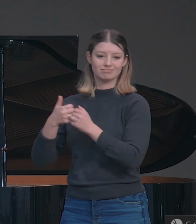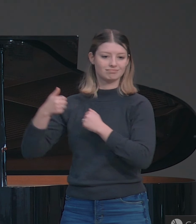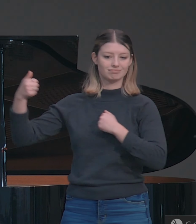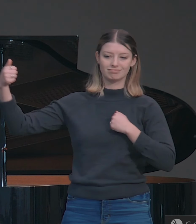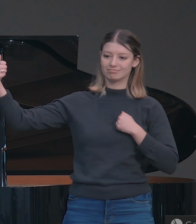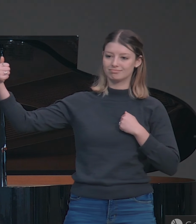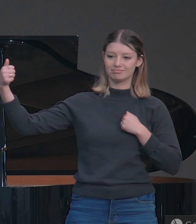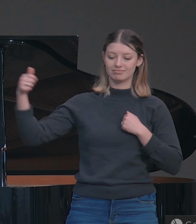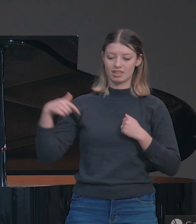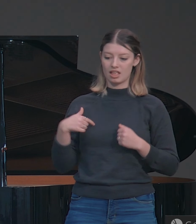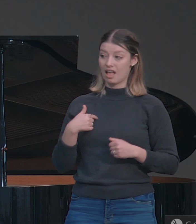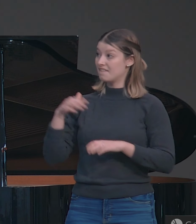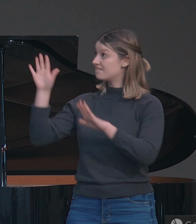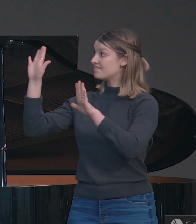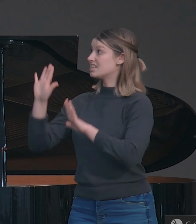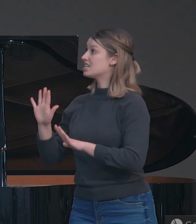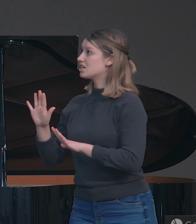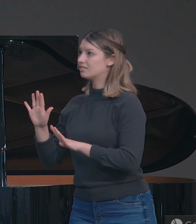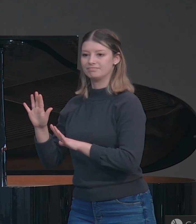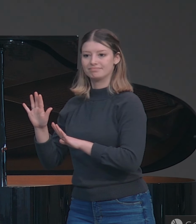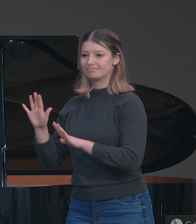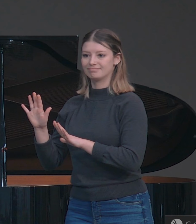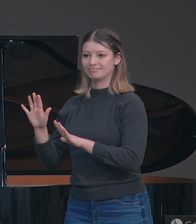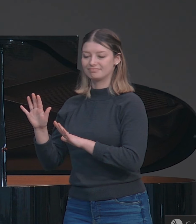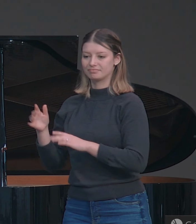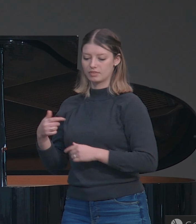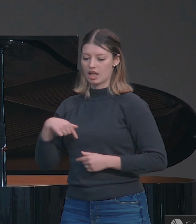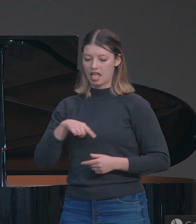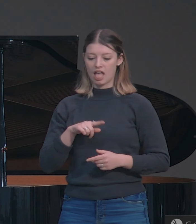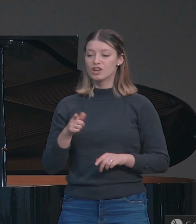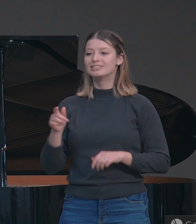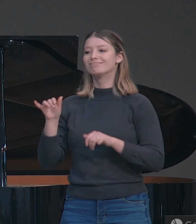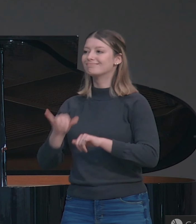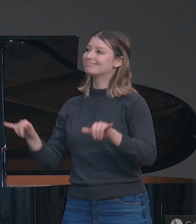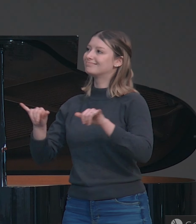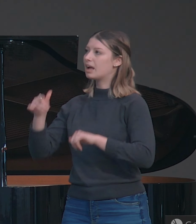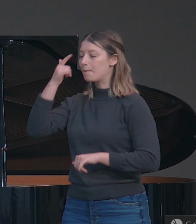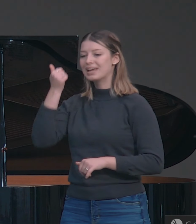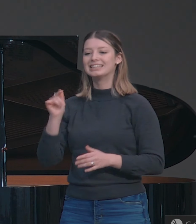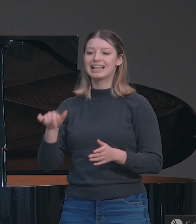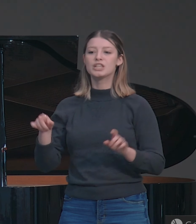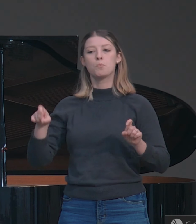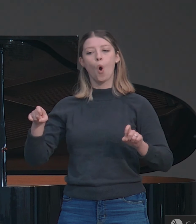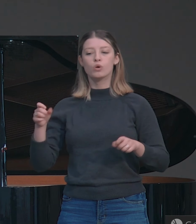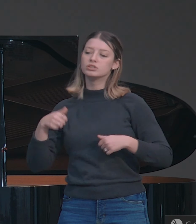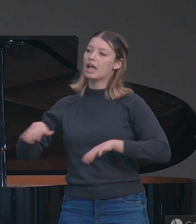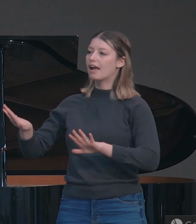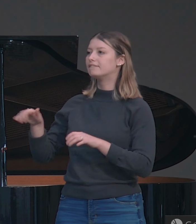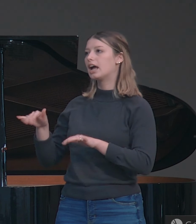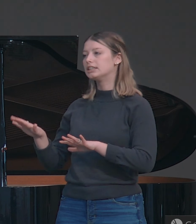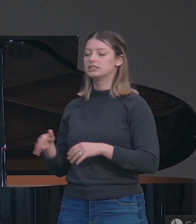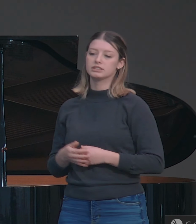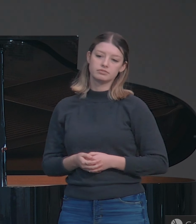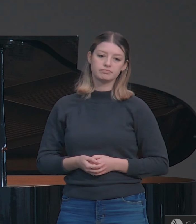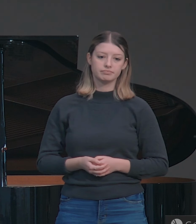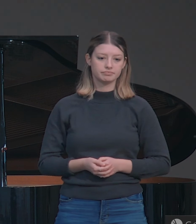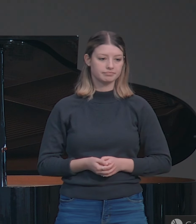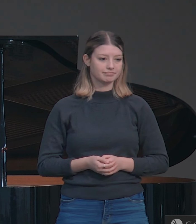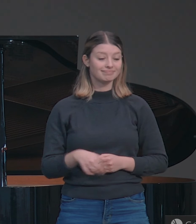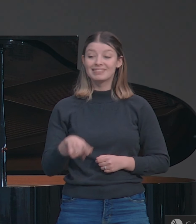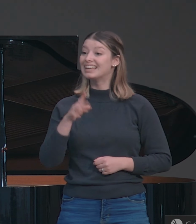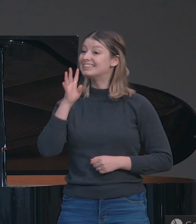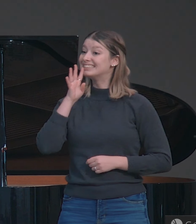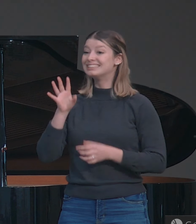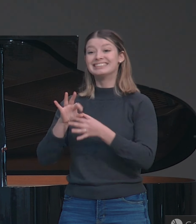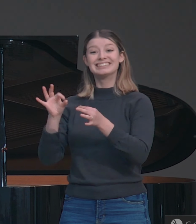and their fear of me is a commandment taught by men. He's like, they talk a good